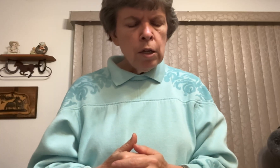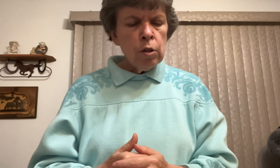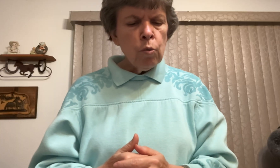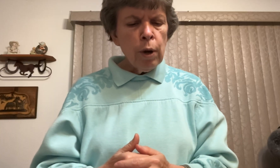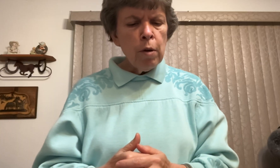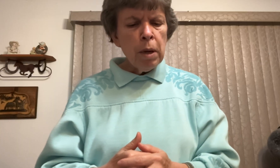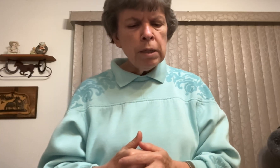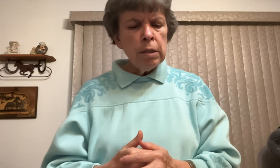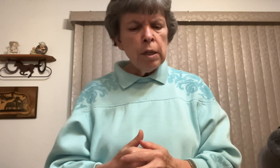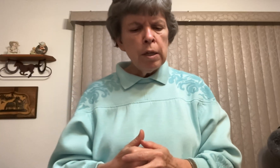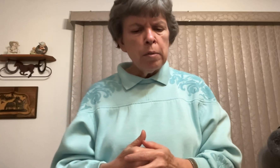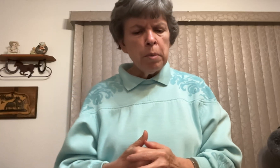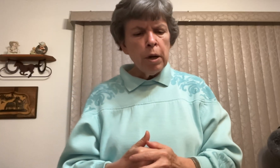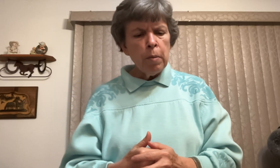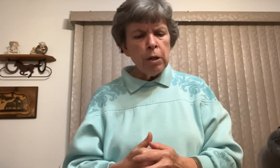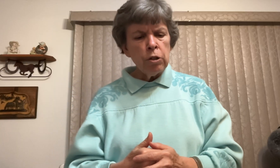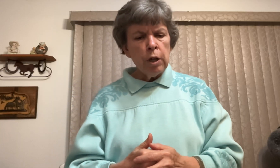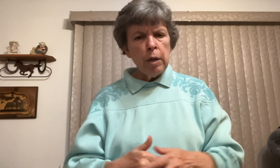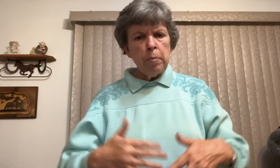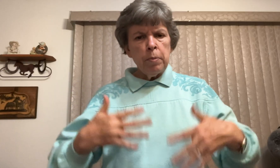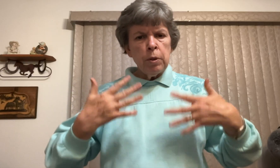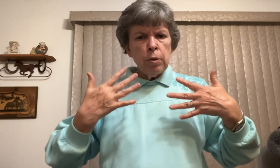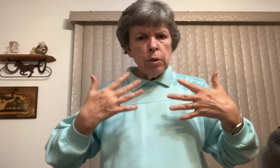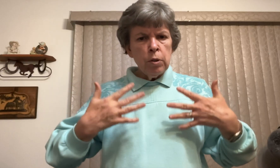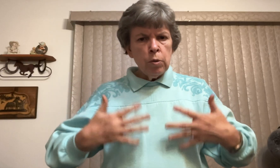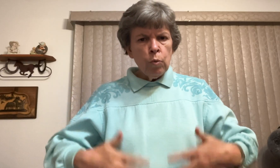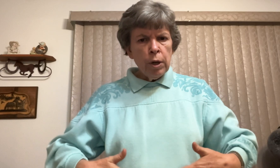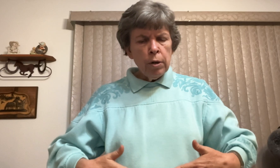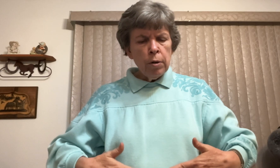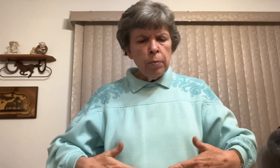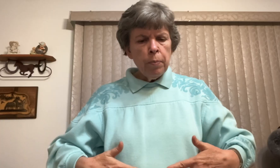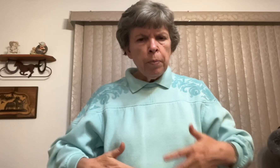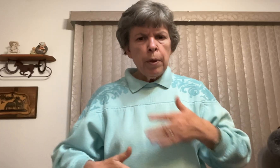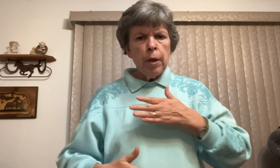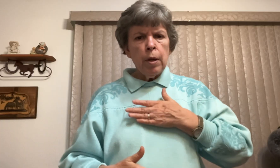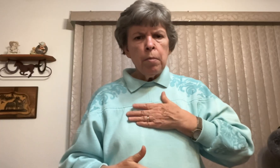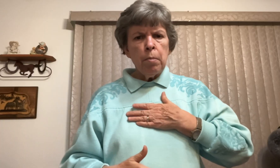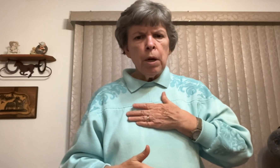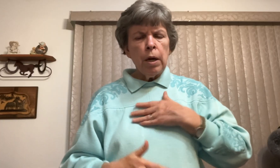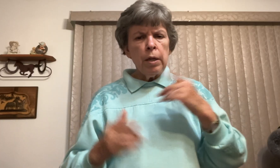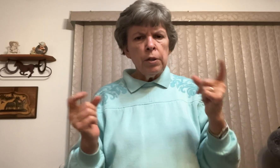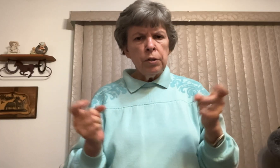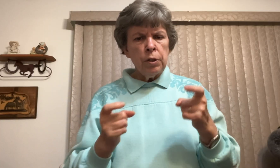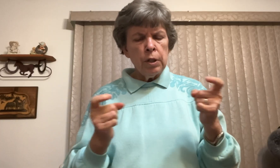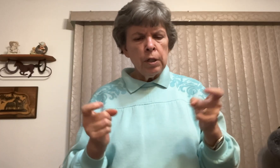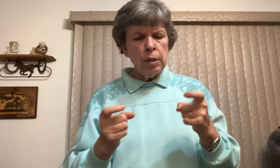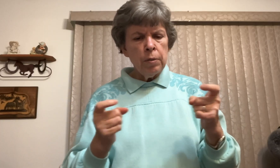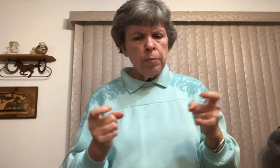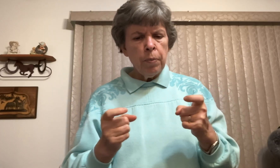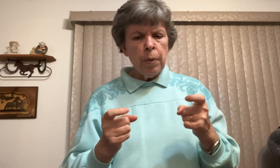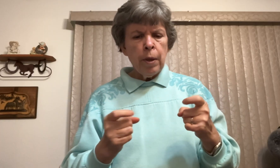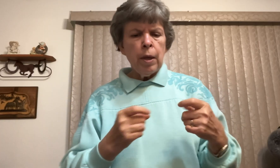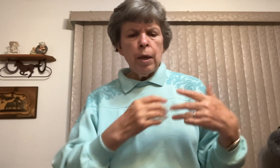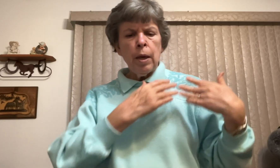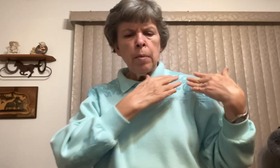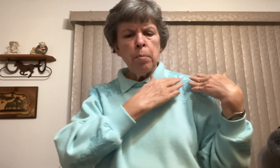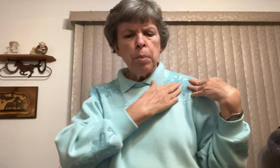to wear my sin and bear my shame. So this is wear my sin and